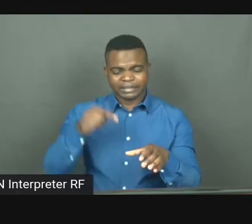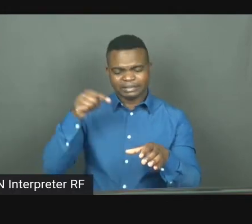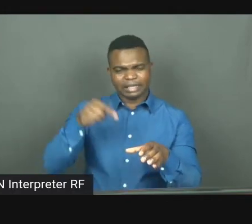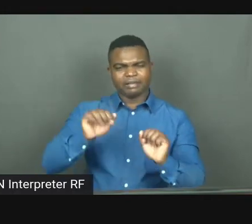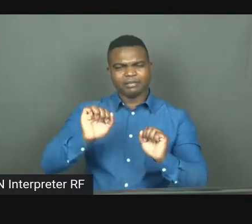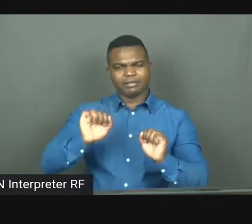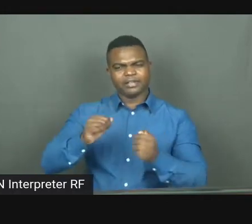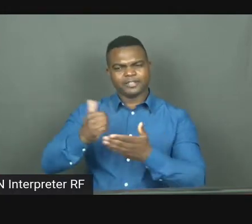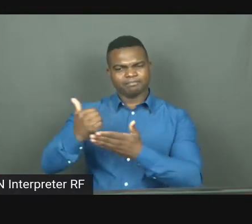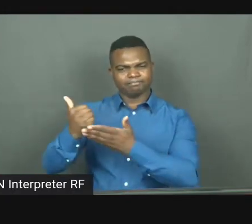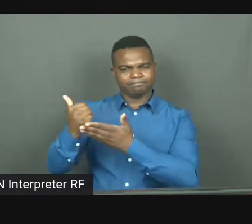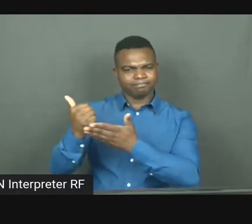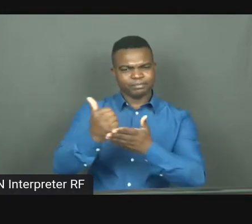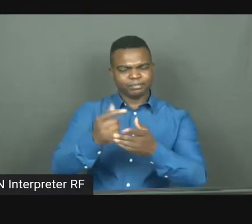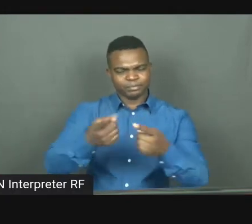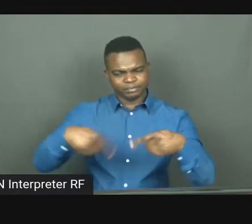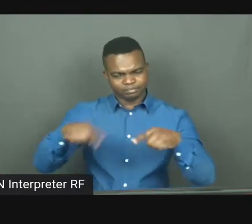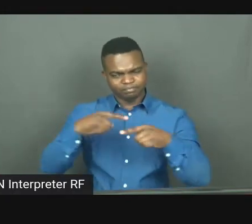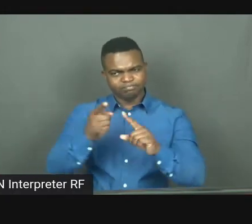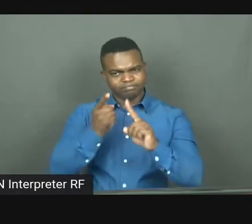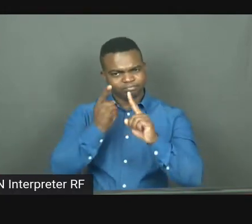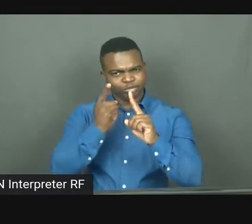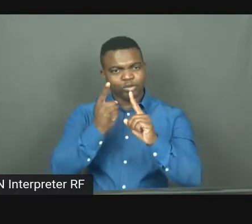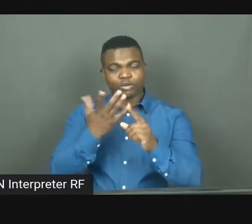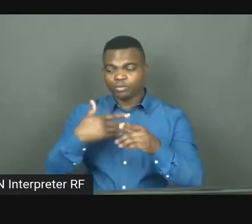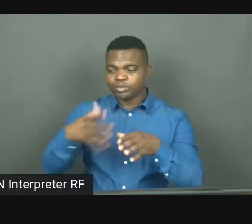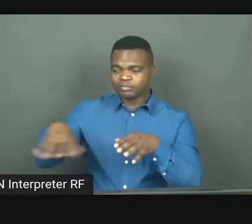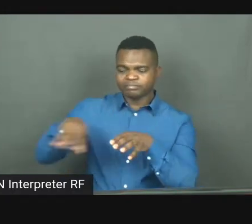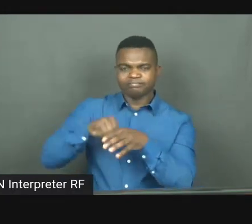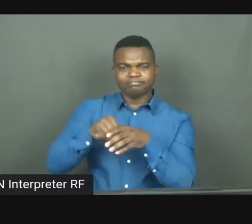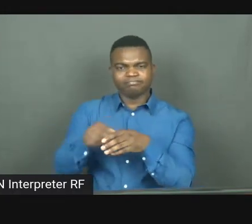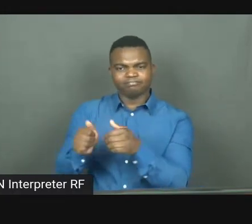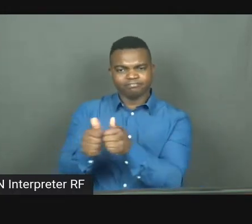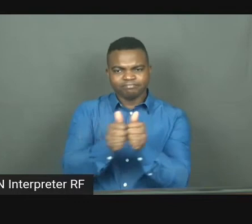the whole self-reflection of the humanitarian community